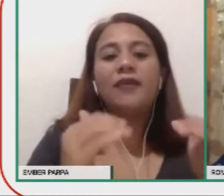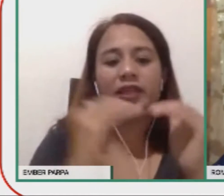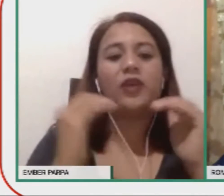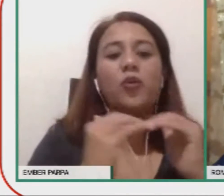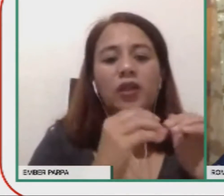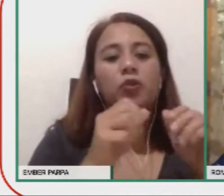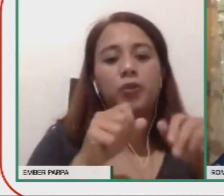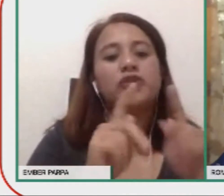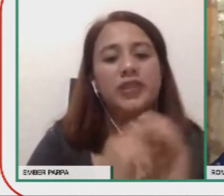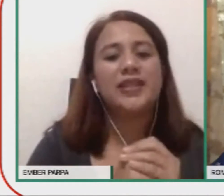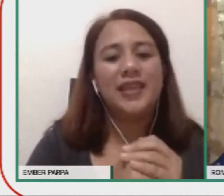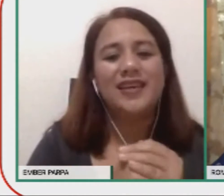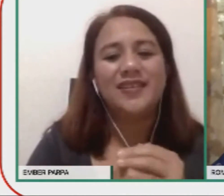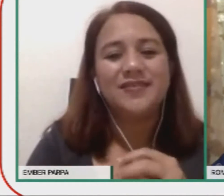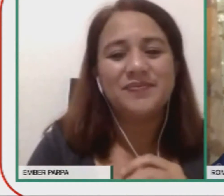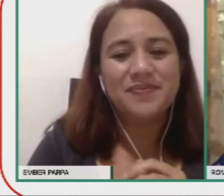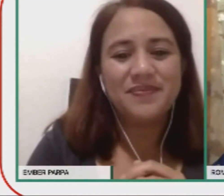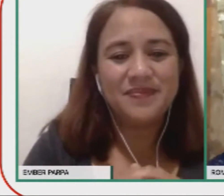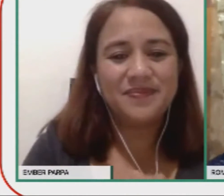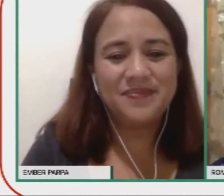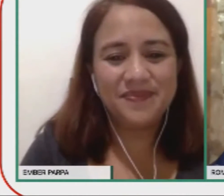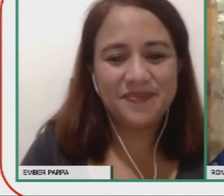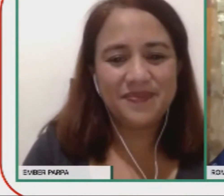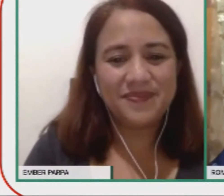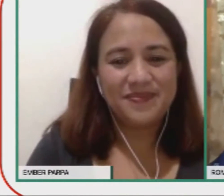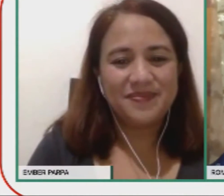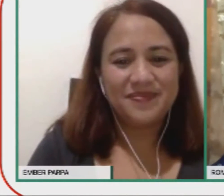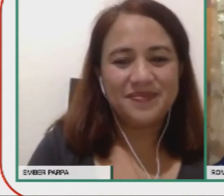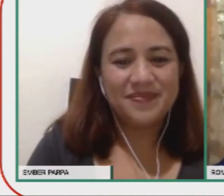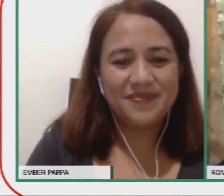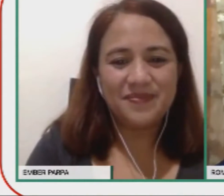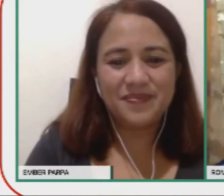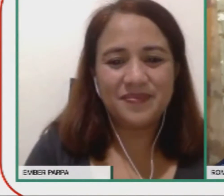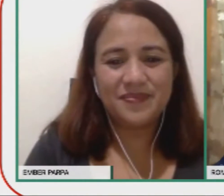an equal opportunity. Yes. And